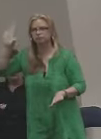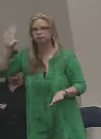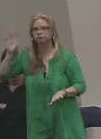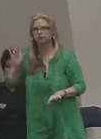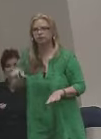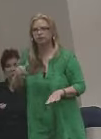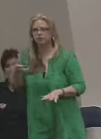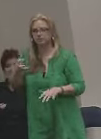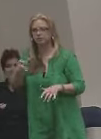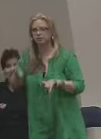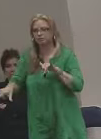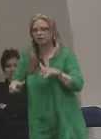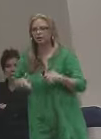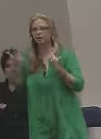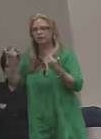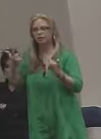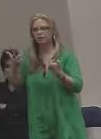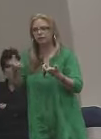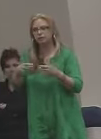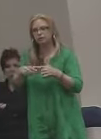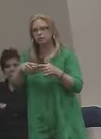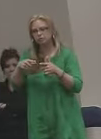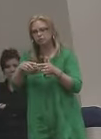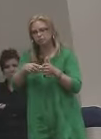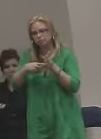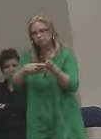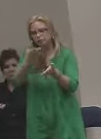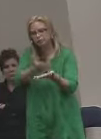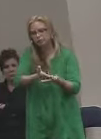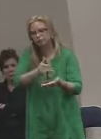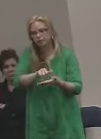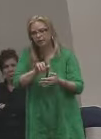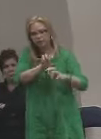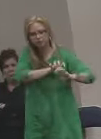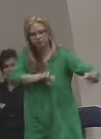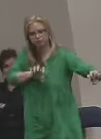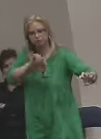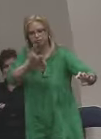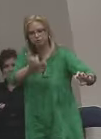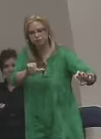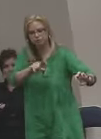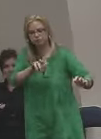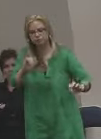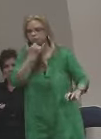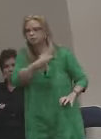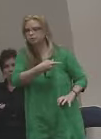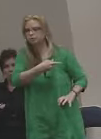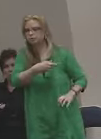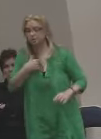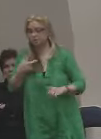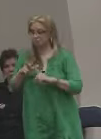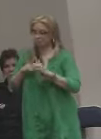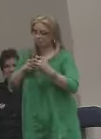that he wanted to stay alive so he could prove that the jury was wrong. And as a prosecutor, I jumped all over that.